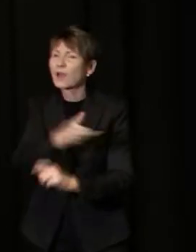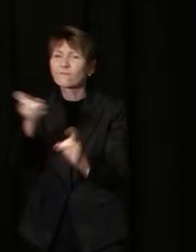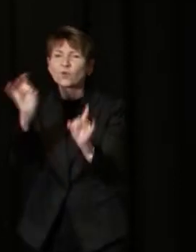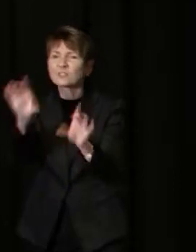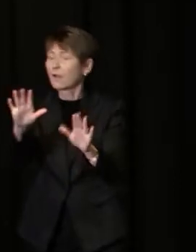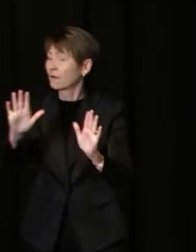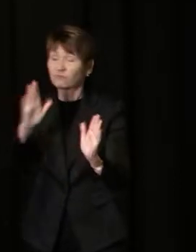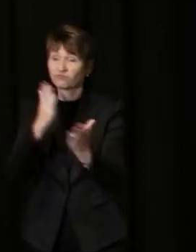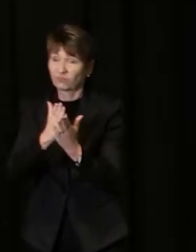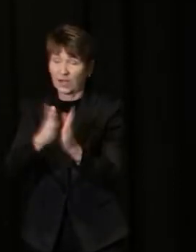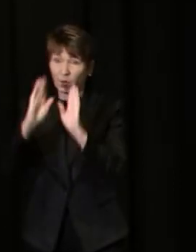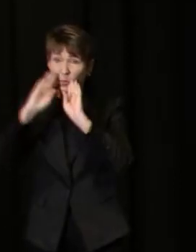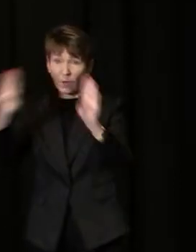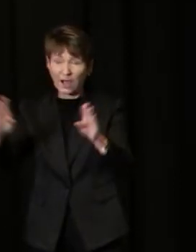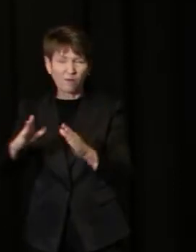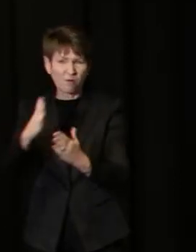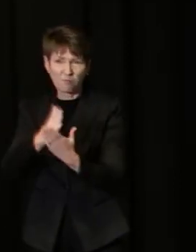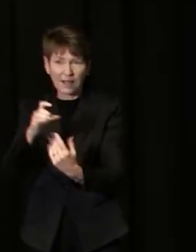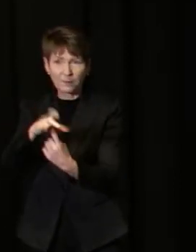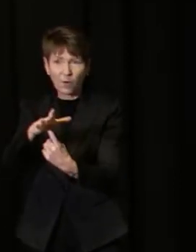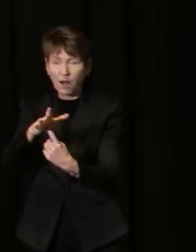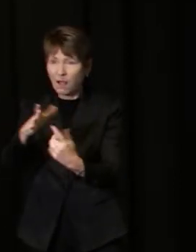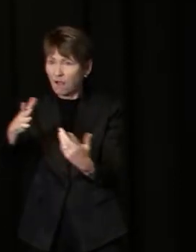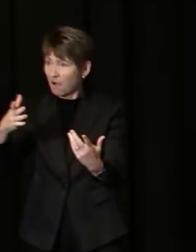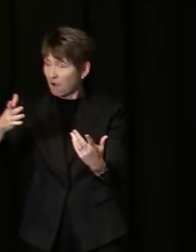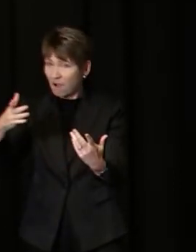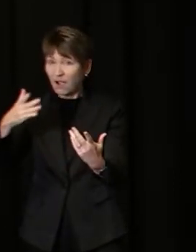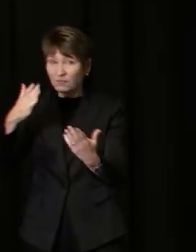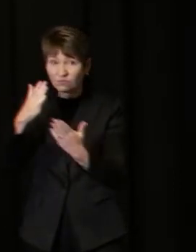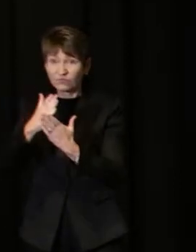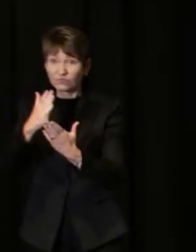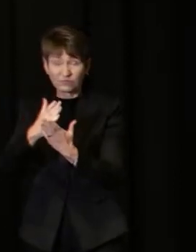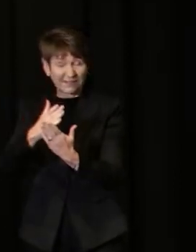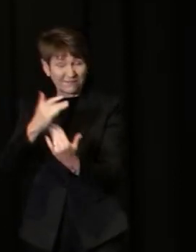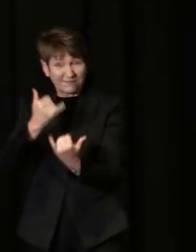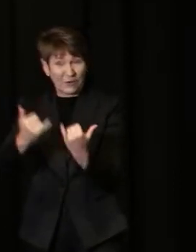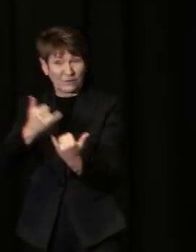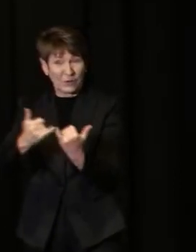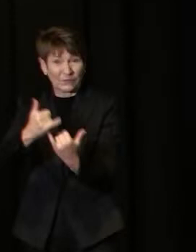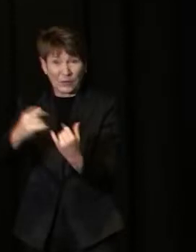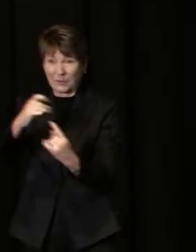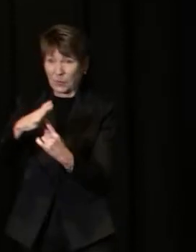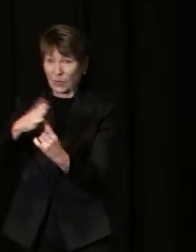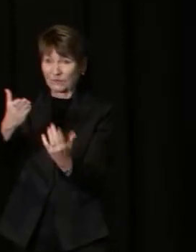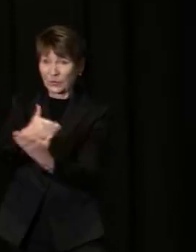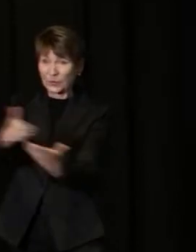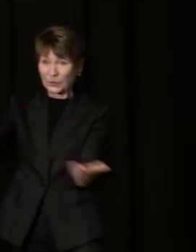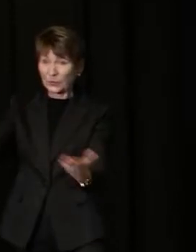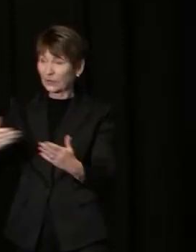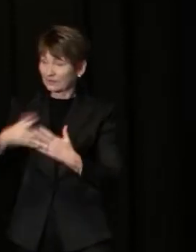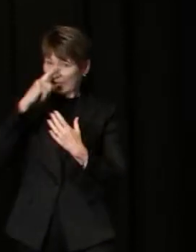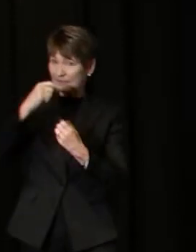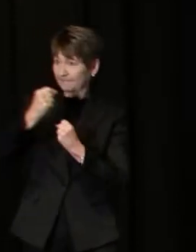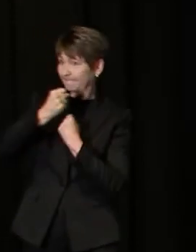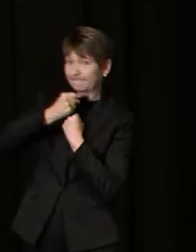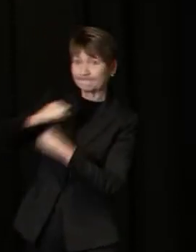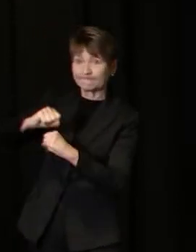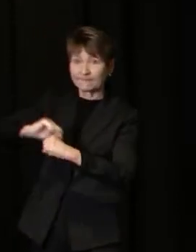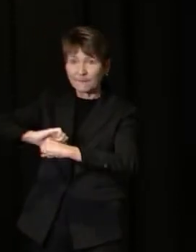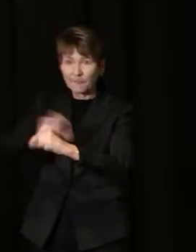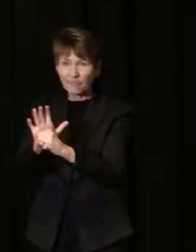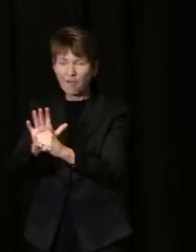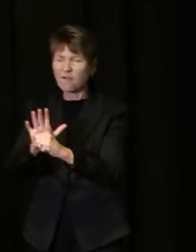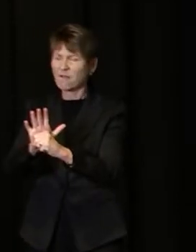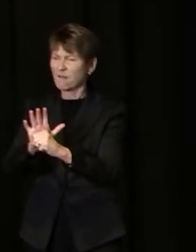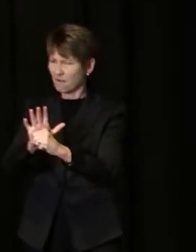getting vaccinated. No rules, no restrictions are as important and are as effective as two doses